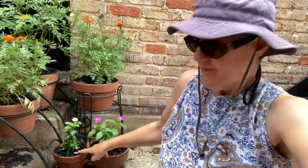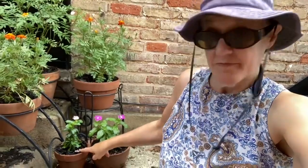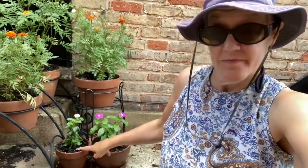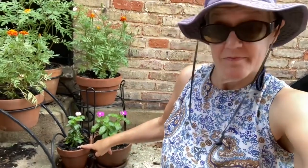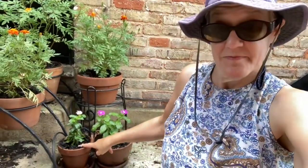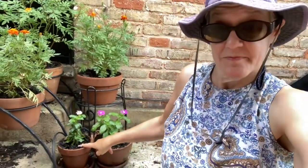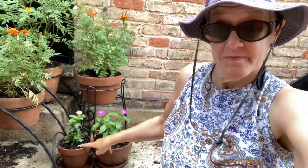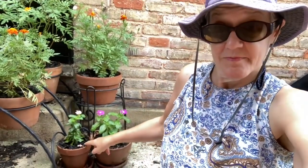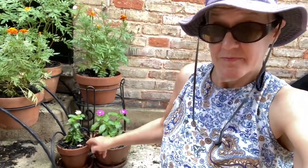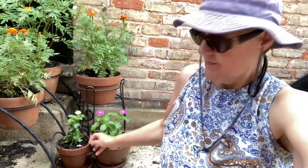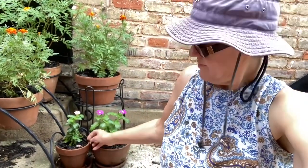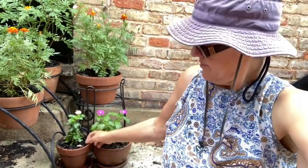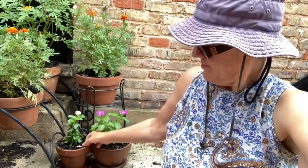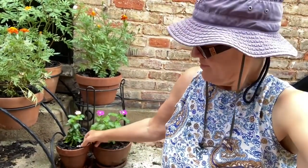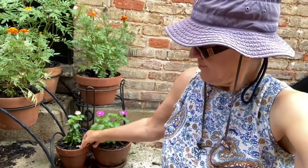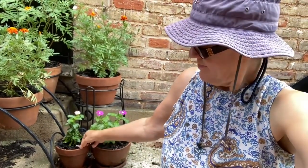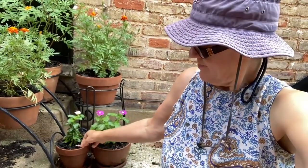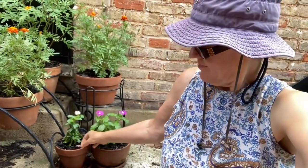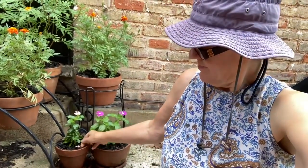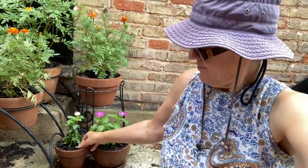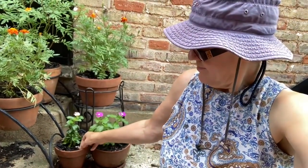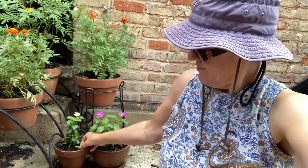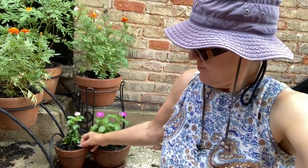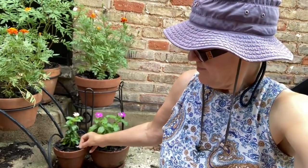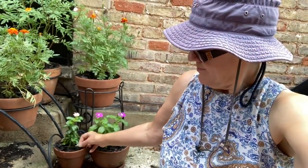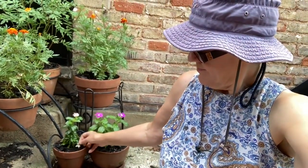flowers. Look, right here. Here's a good example.